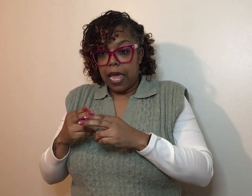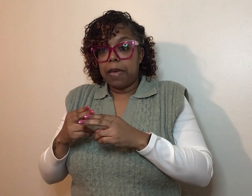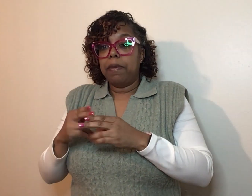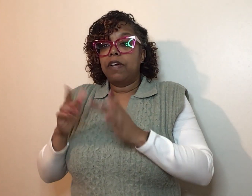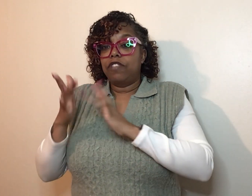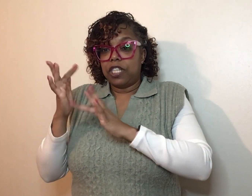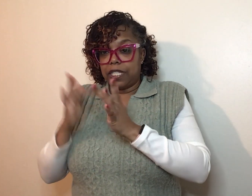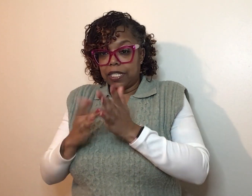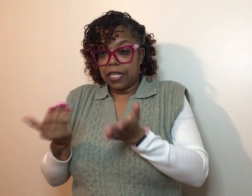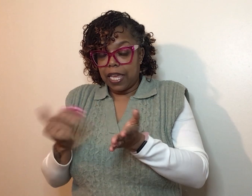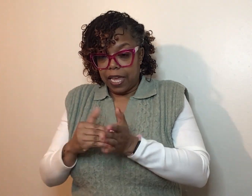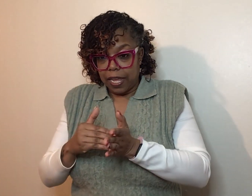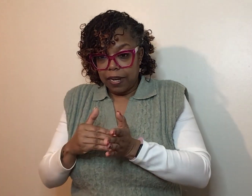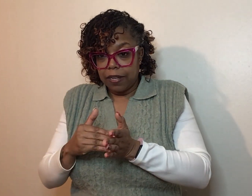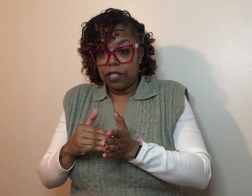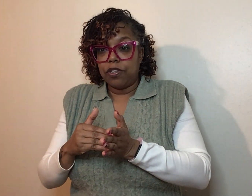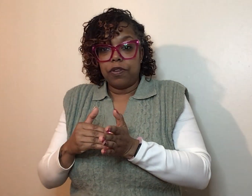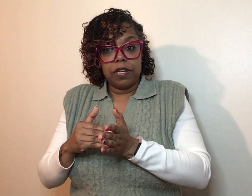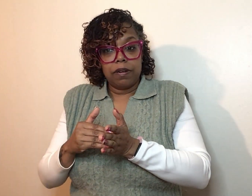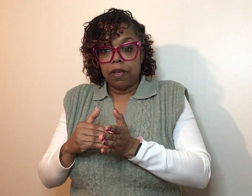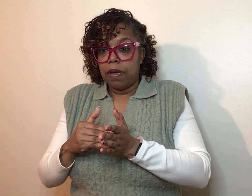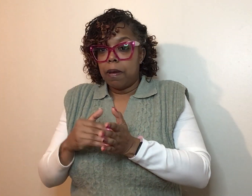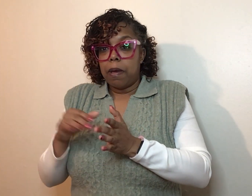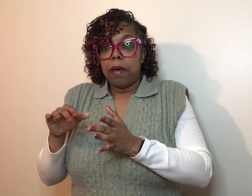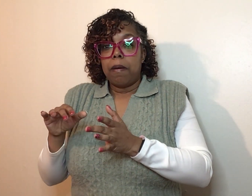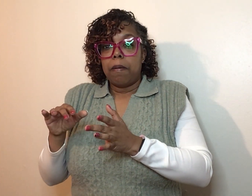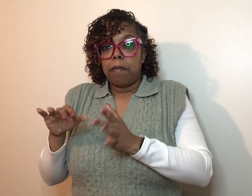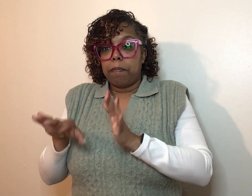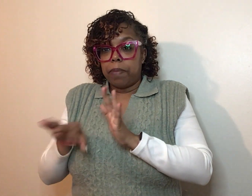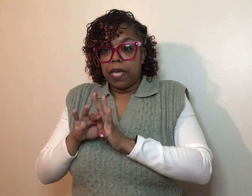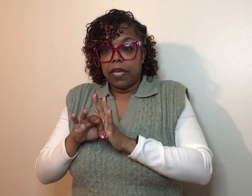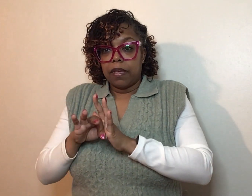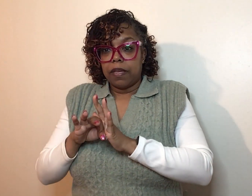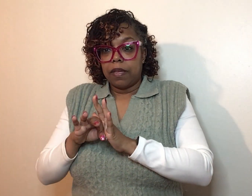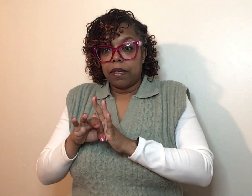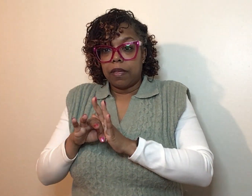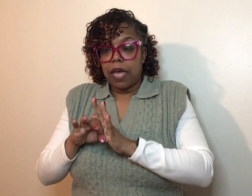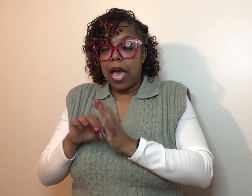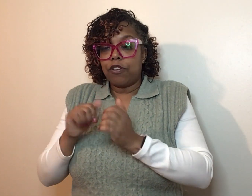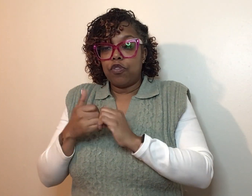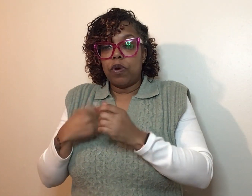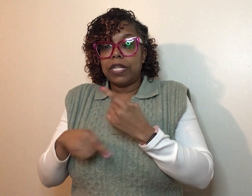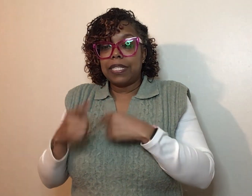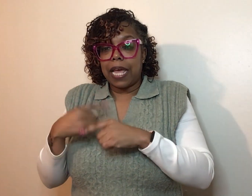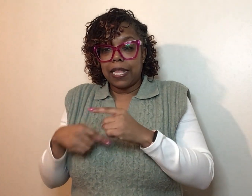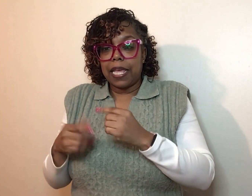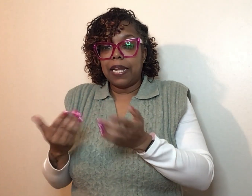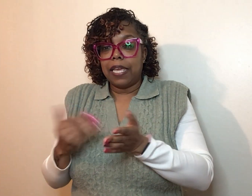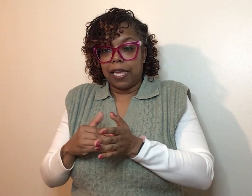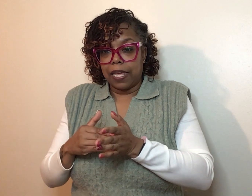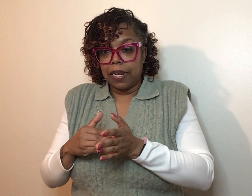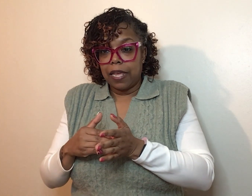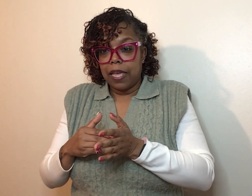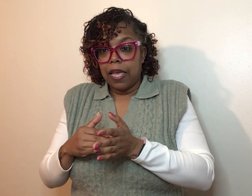name of Jesus again. So you can pick how you want to sign that again.